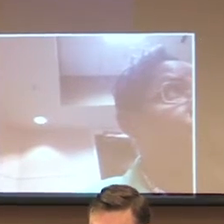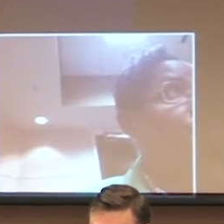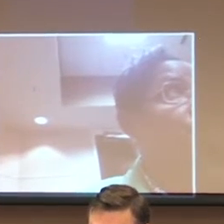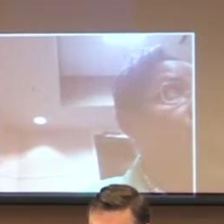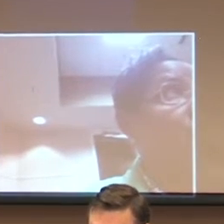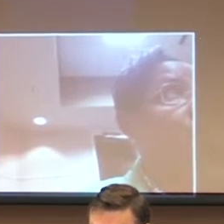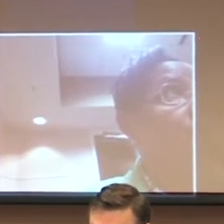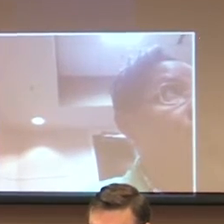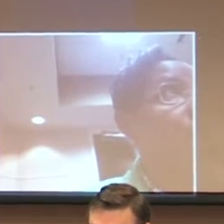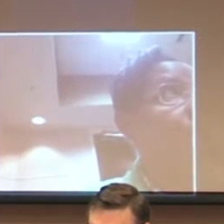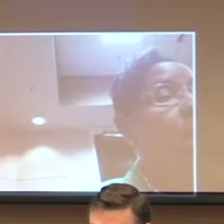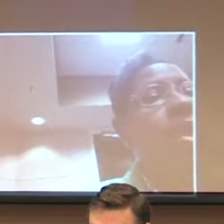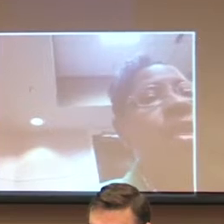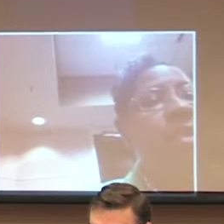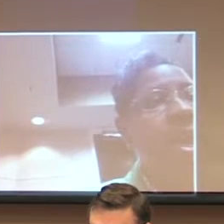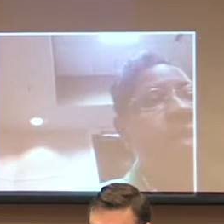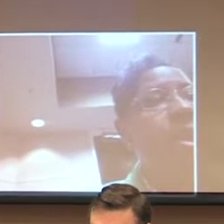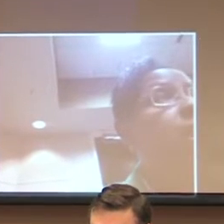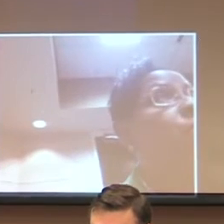Yes, absolutely.